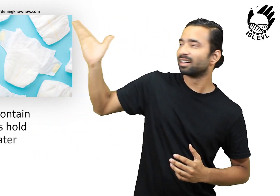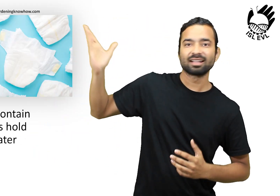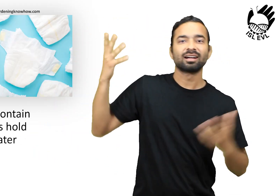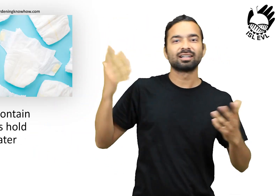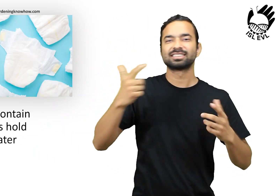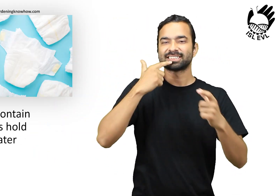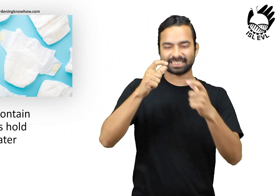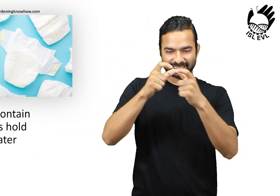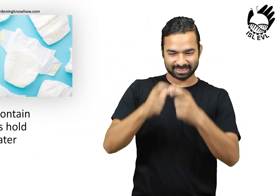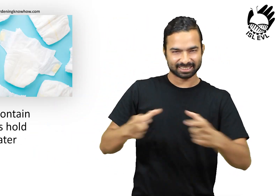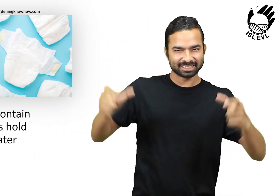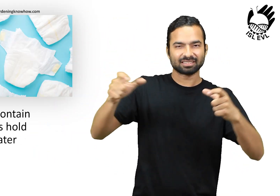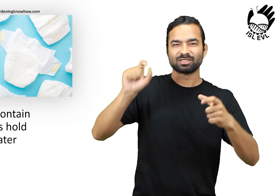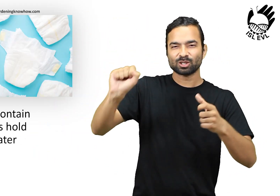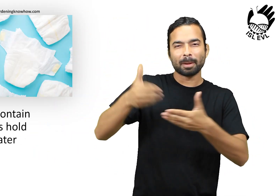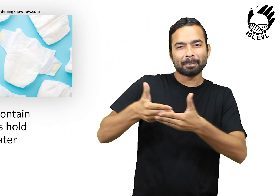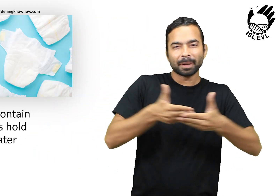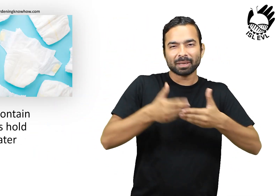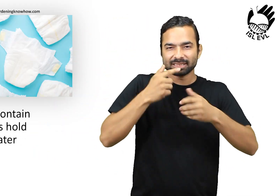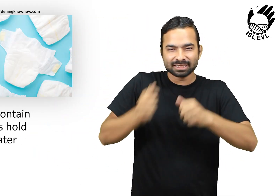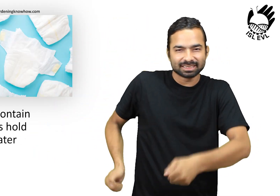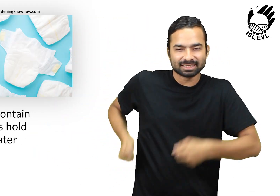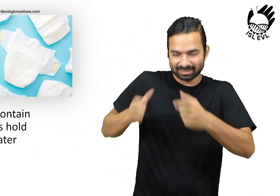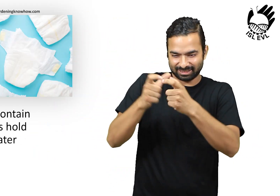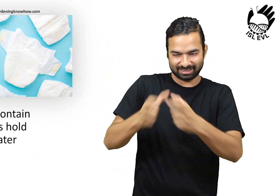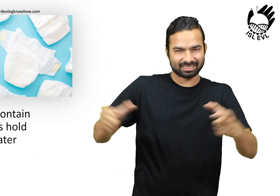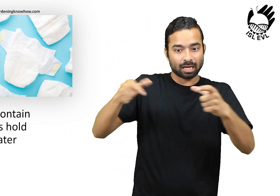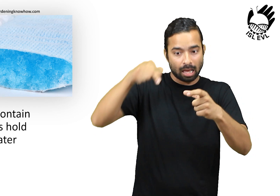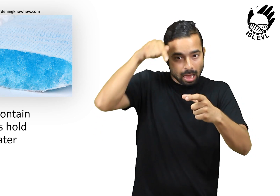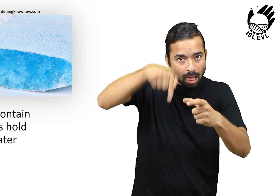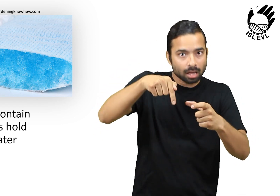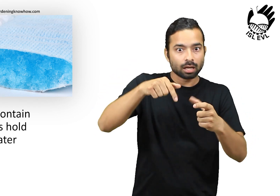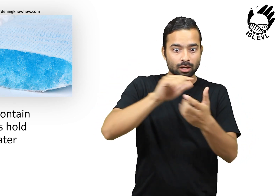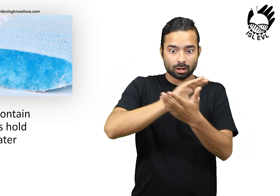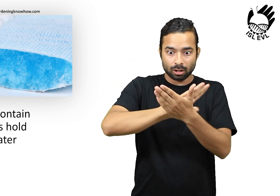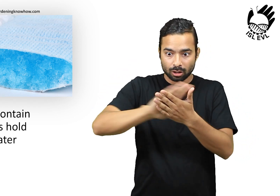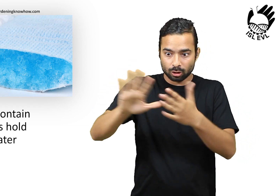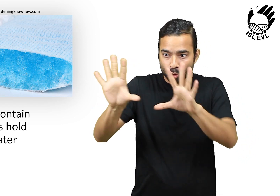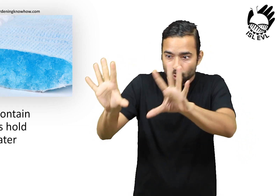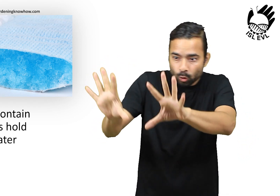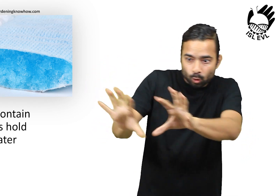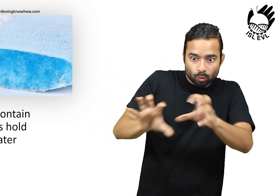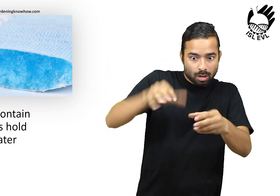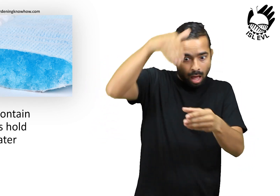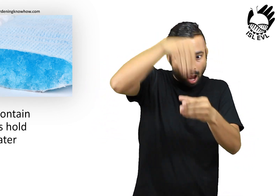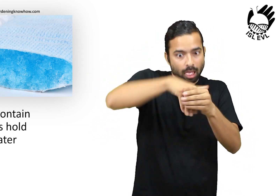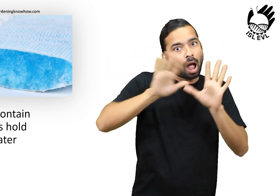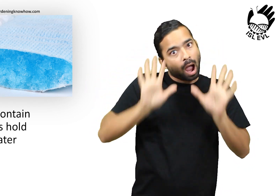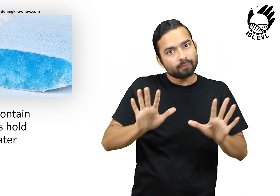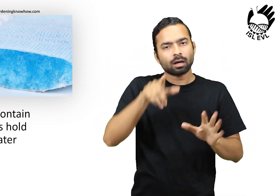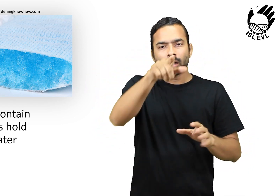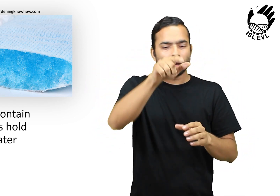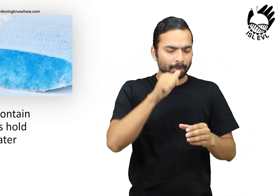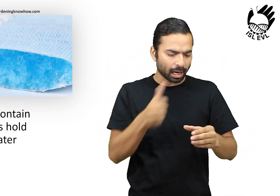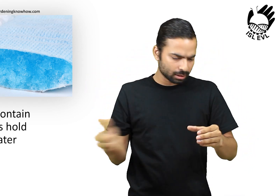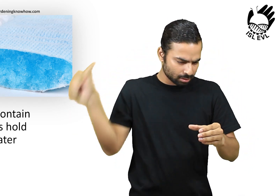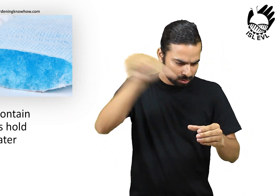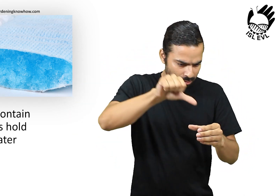Most diapers and nappies contain hydrogels because they are designed to hold lots of water without